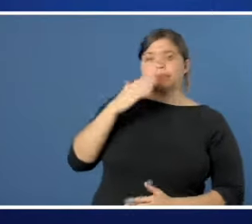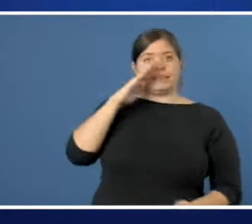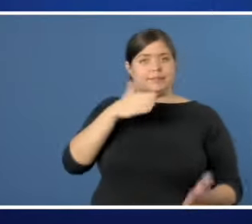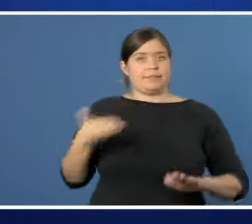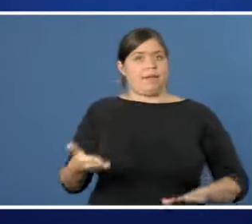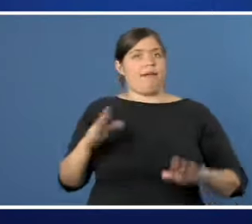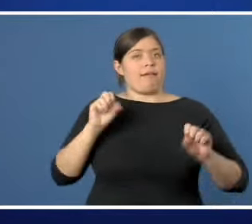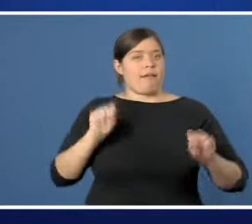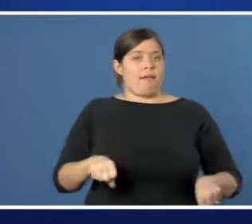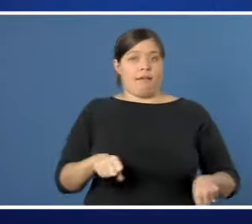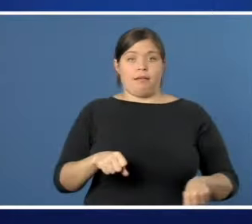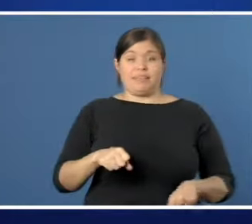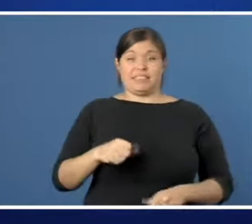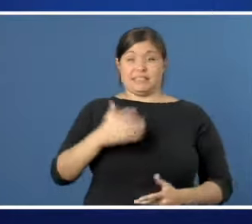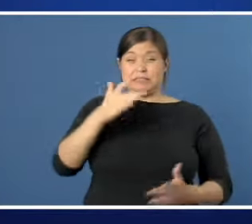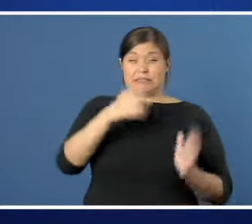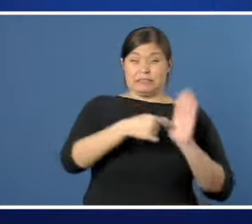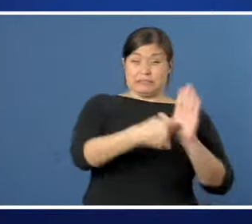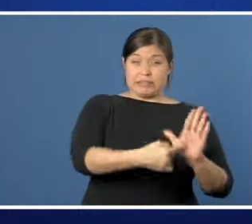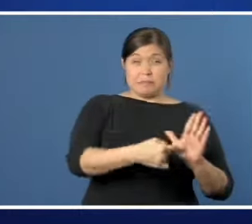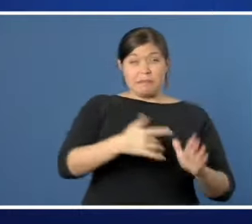even experiencing symptoms.